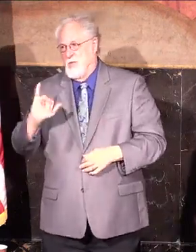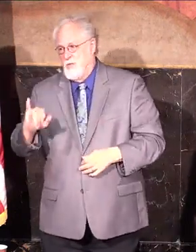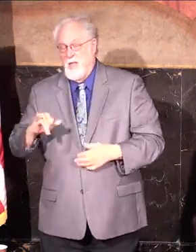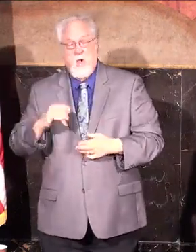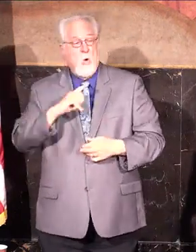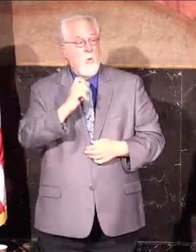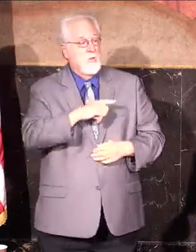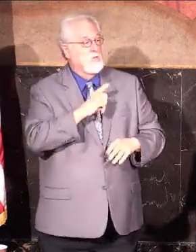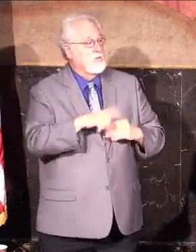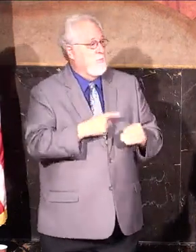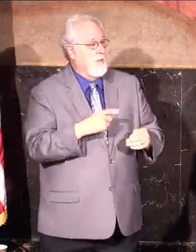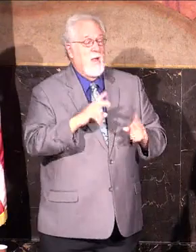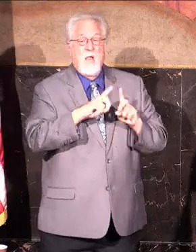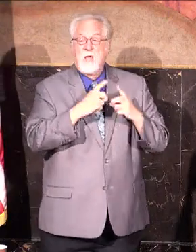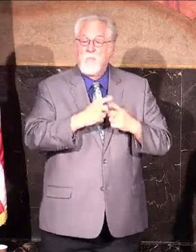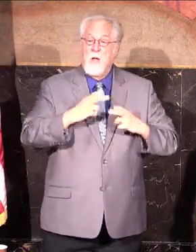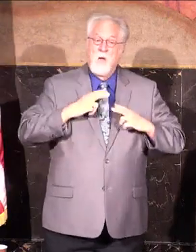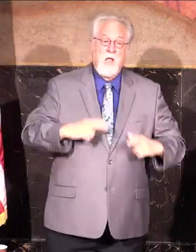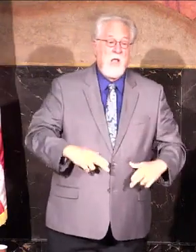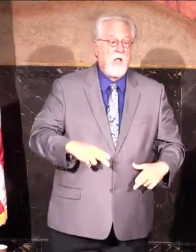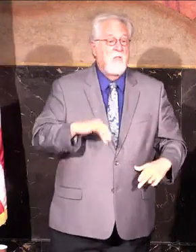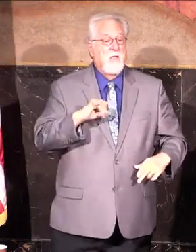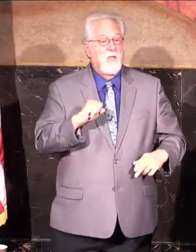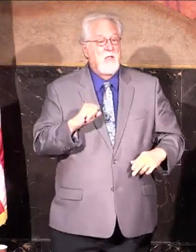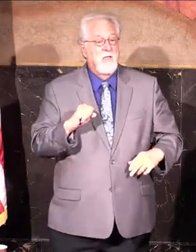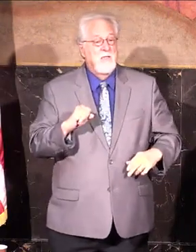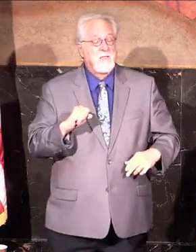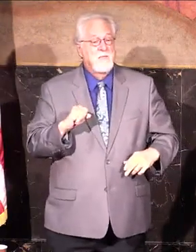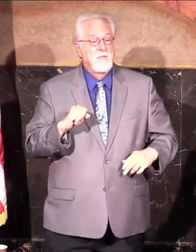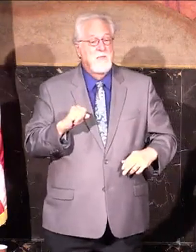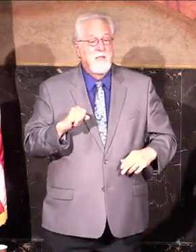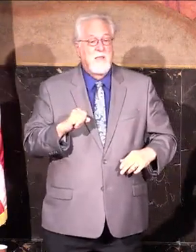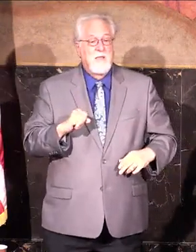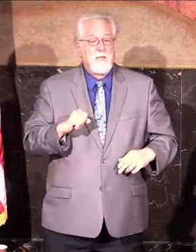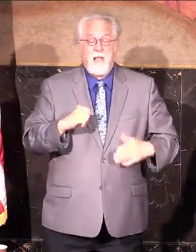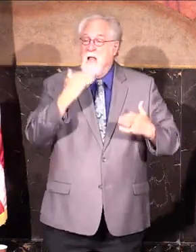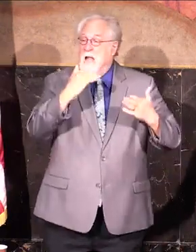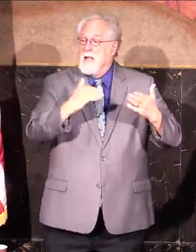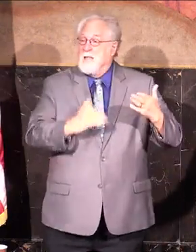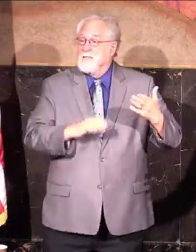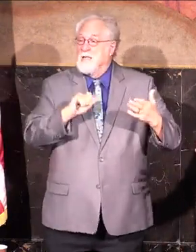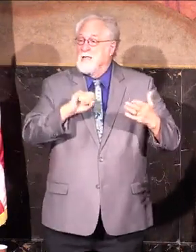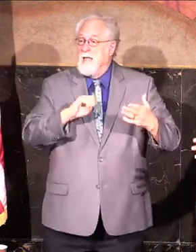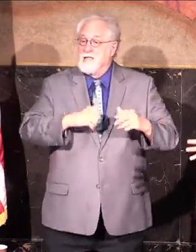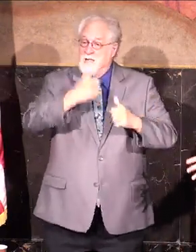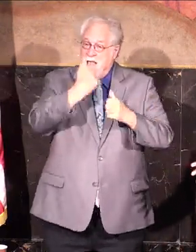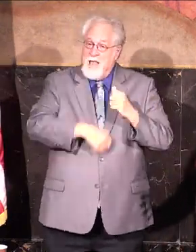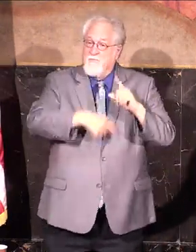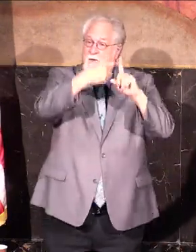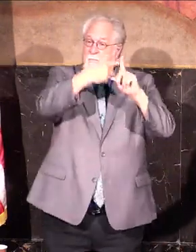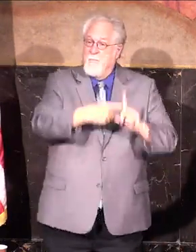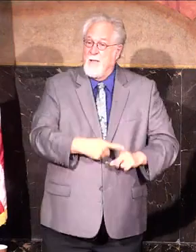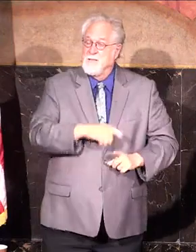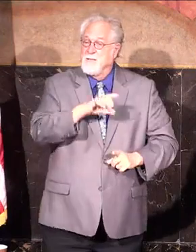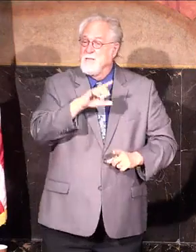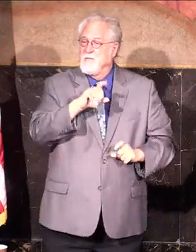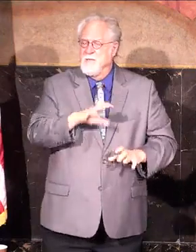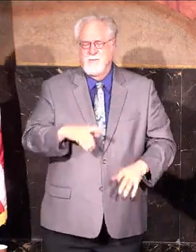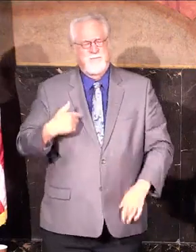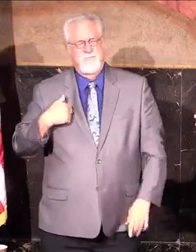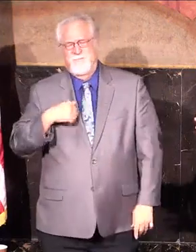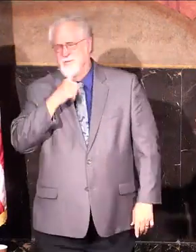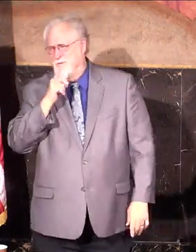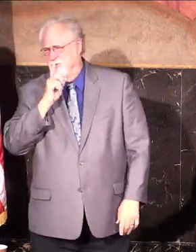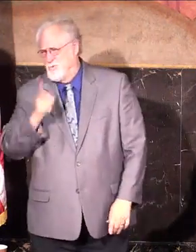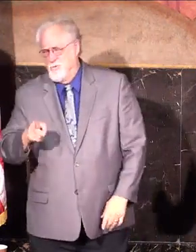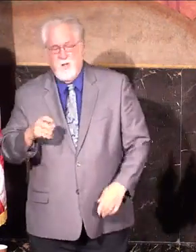that are raised about whether the Department of Health is listing cases as every positive test that's run, which is not the case. If